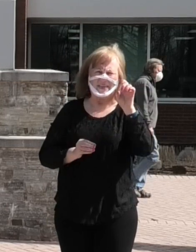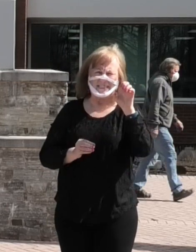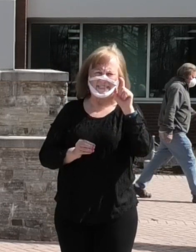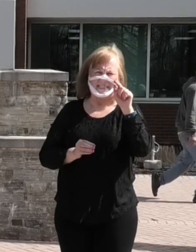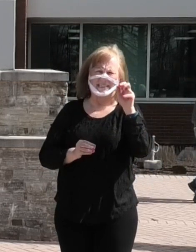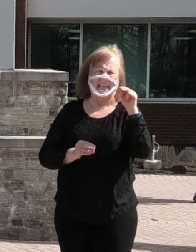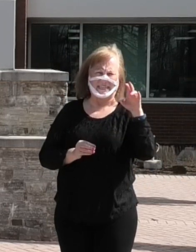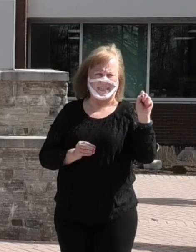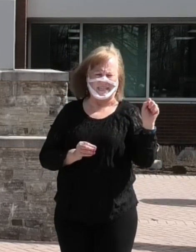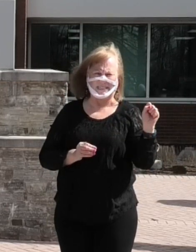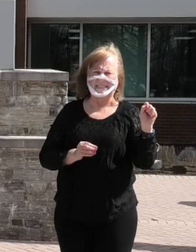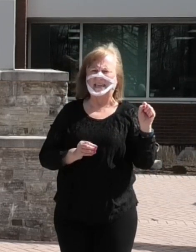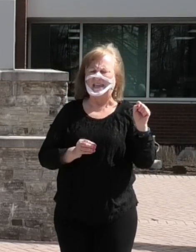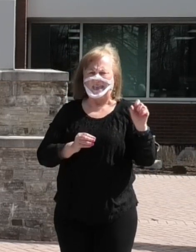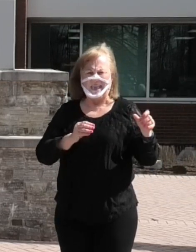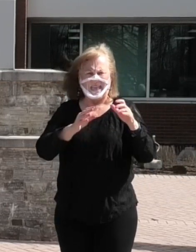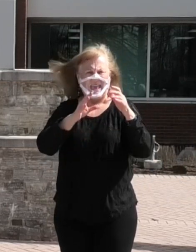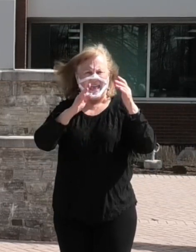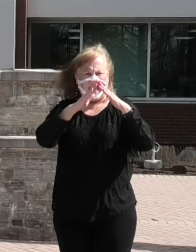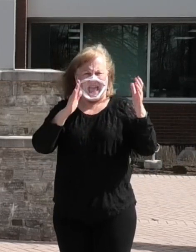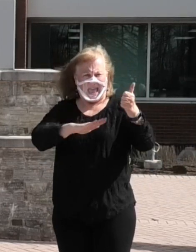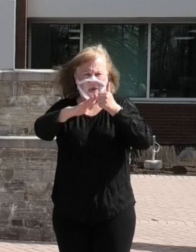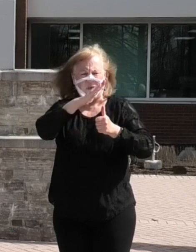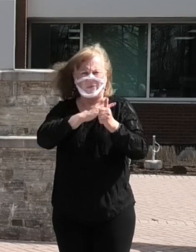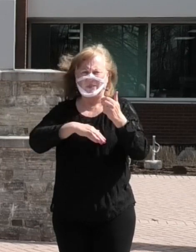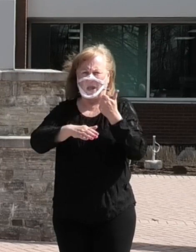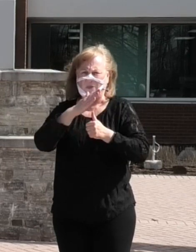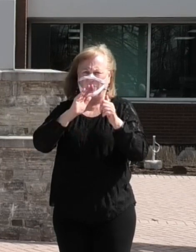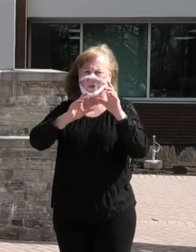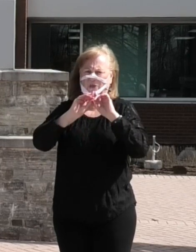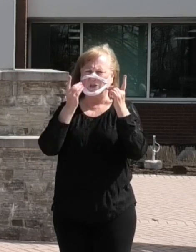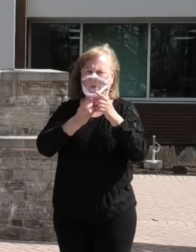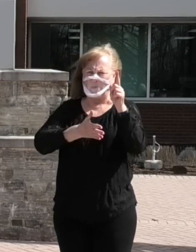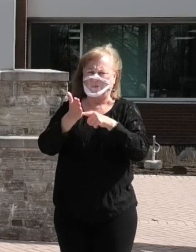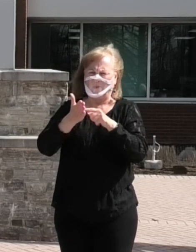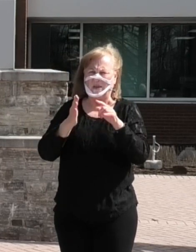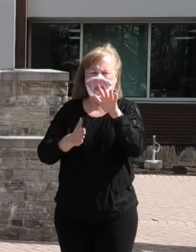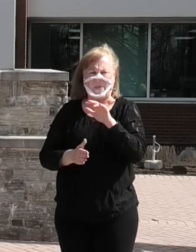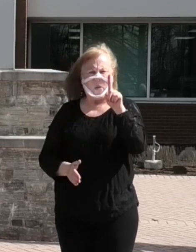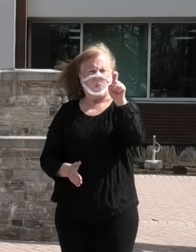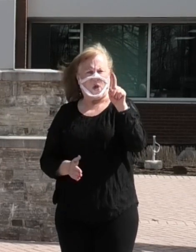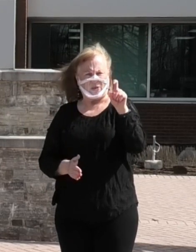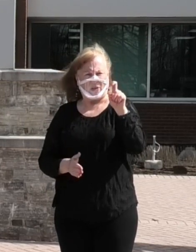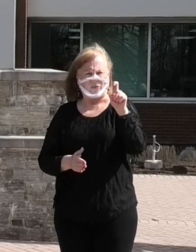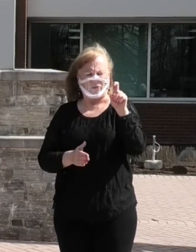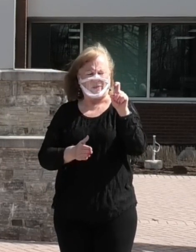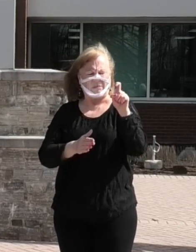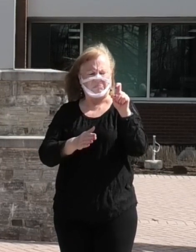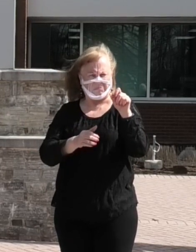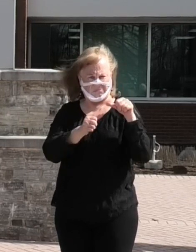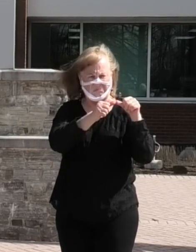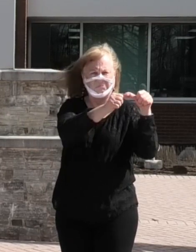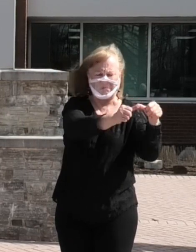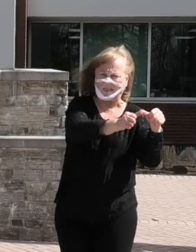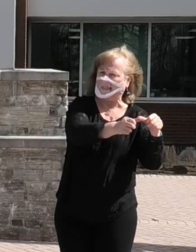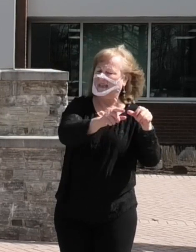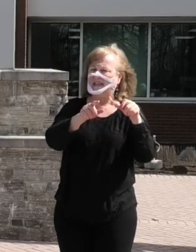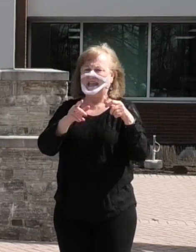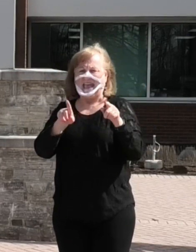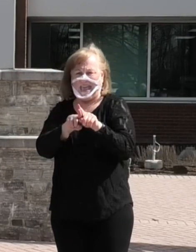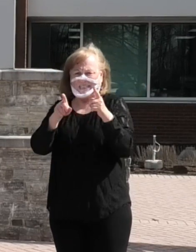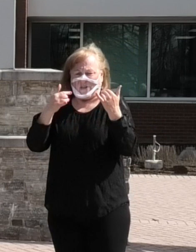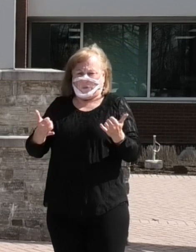detainees housed by the Department of Corrections was approximately 100. As of